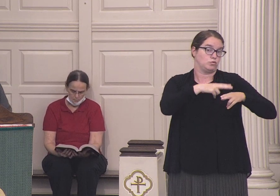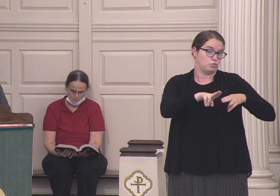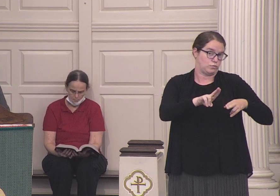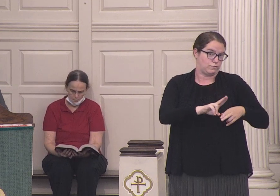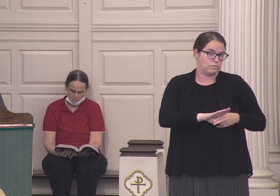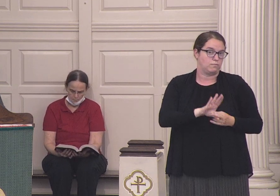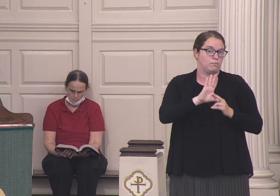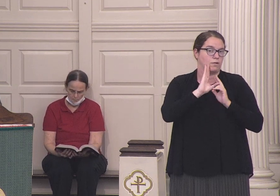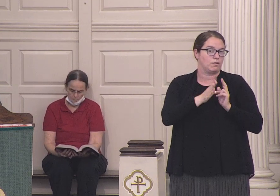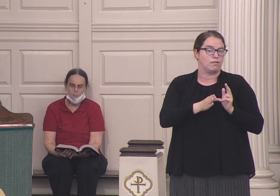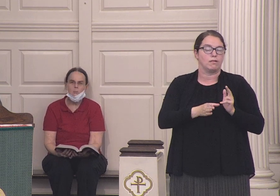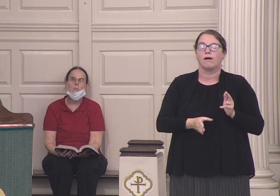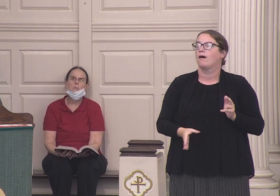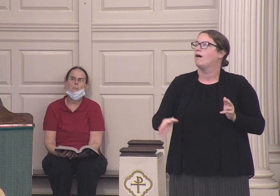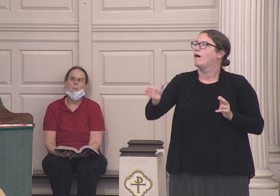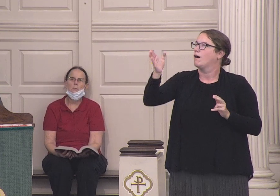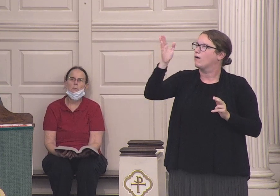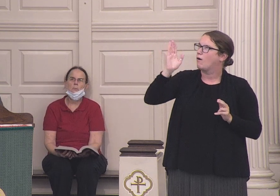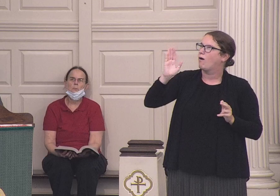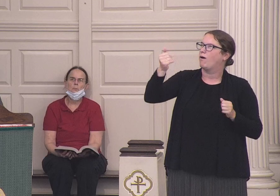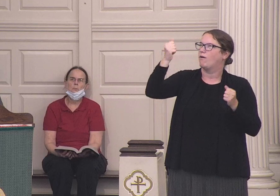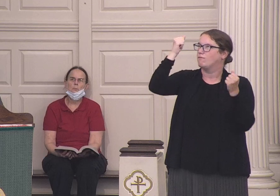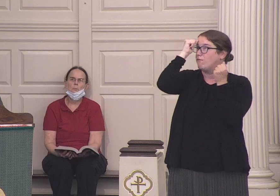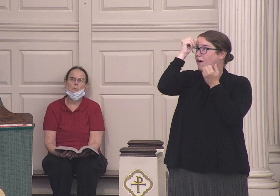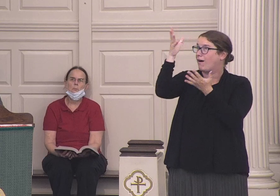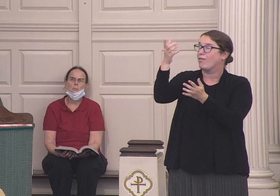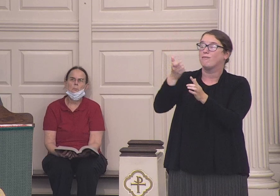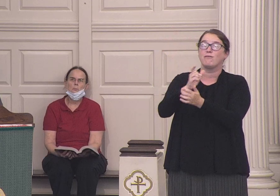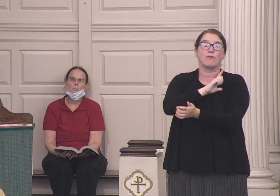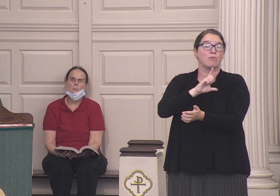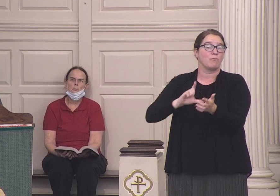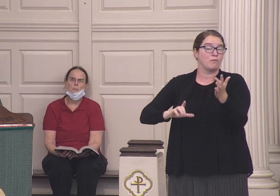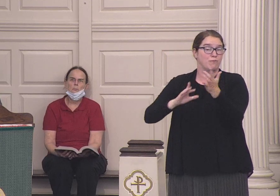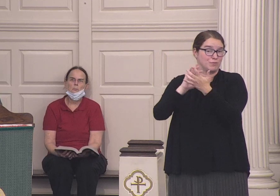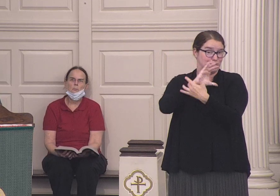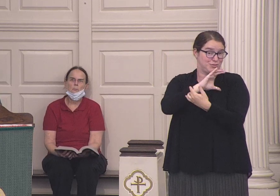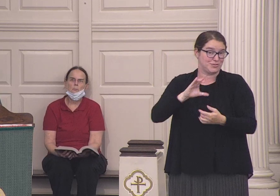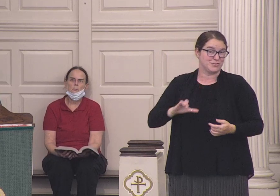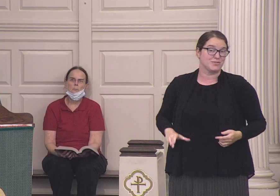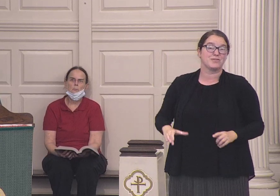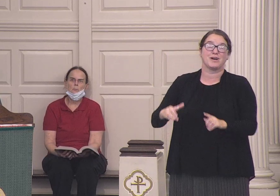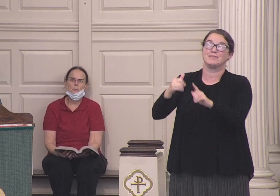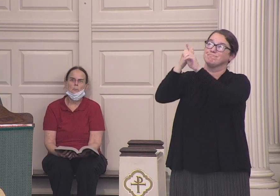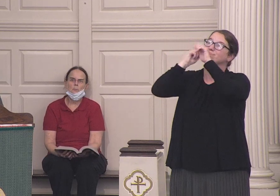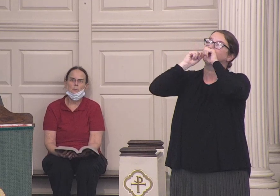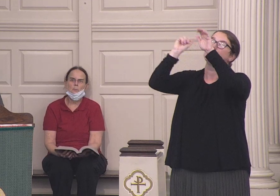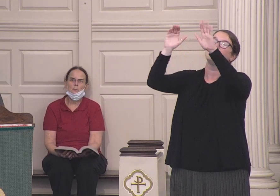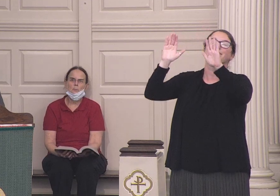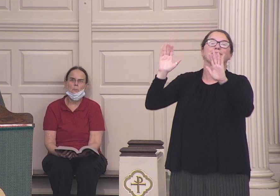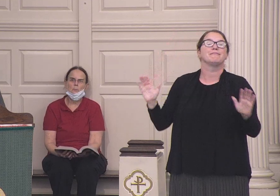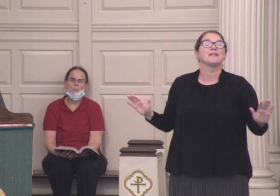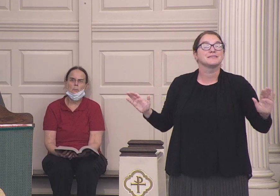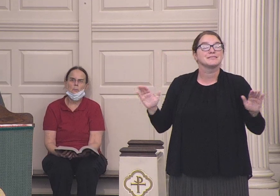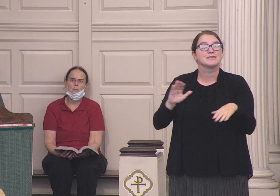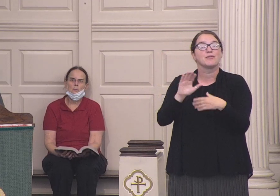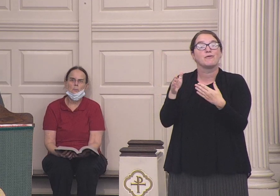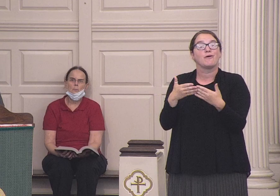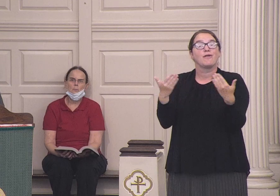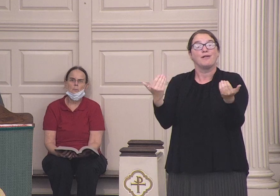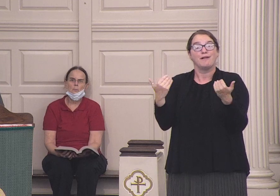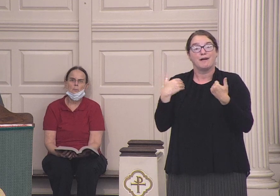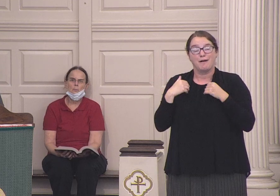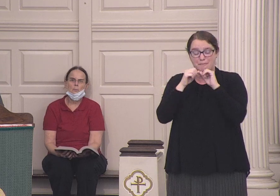Blessed be the God and Father of our Lord Jesus Christ, who has blessed us in Christ with